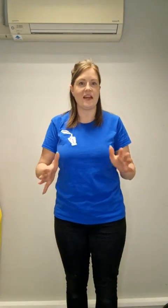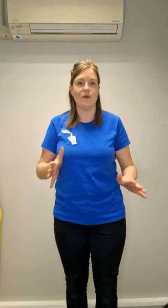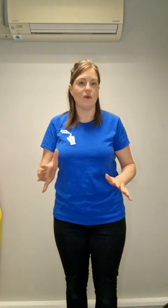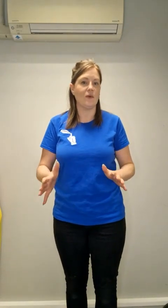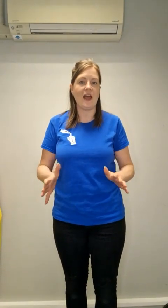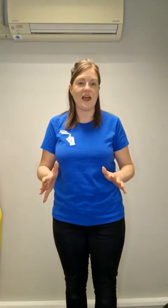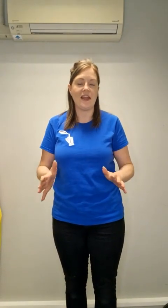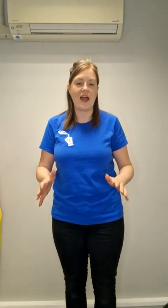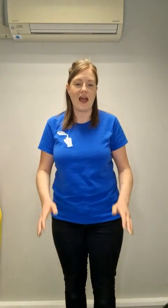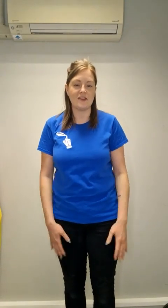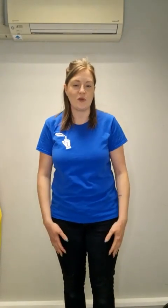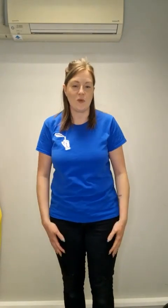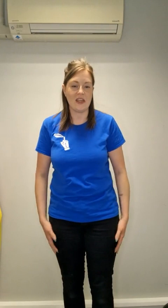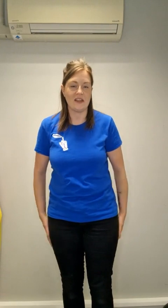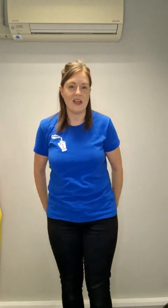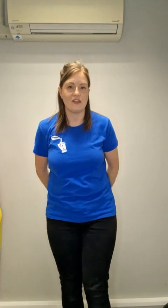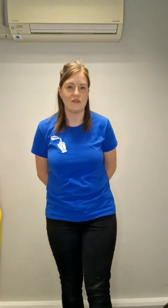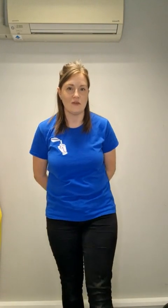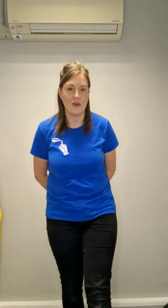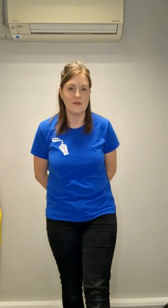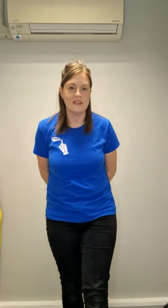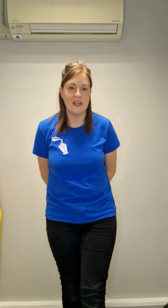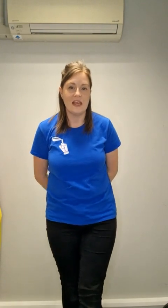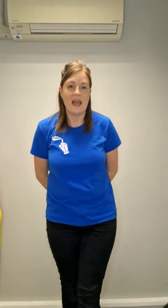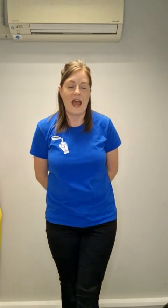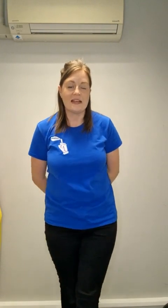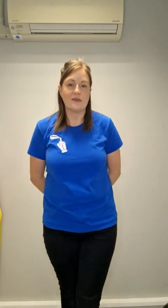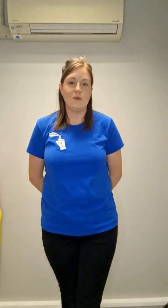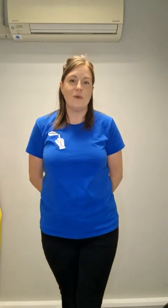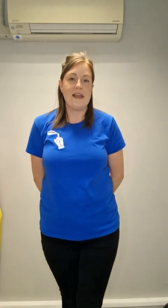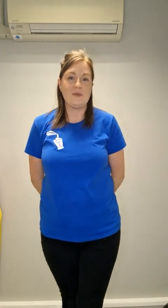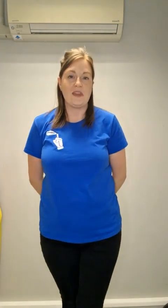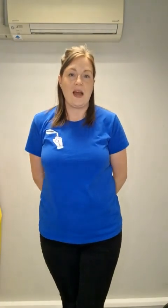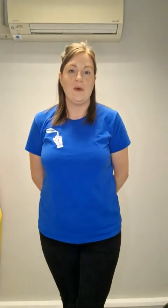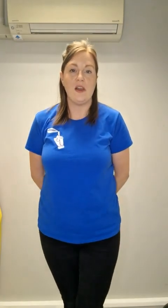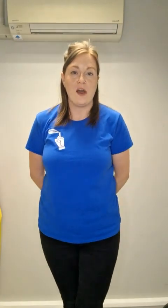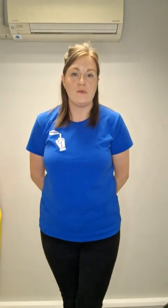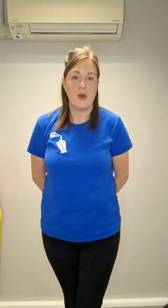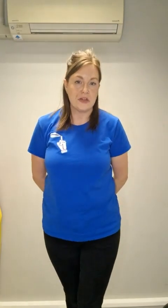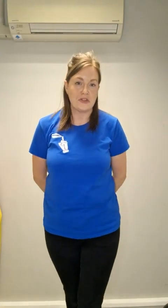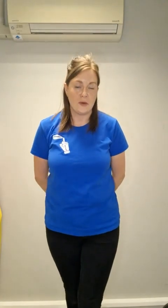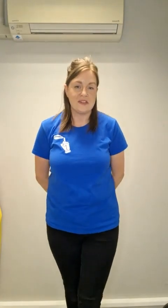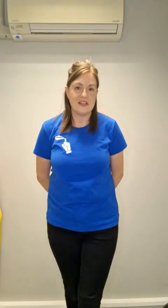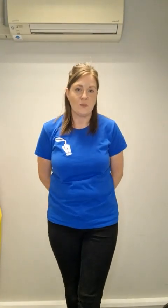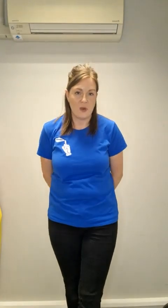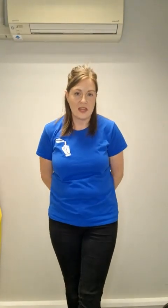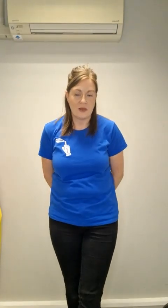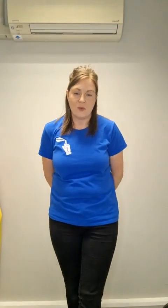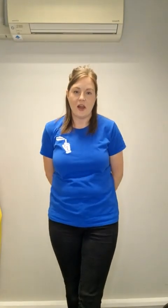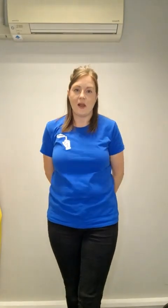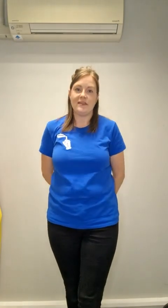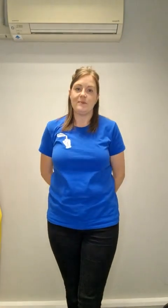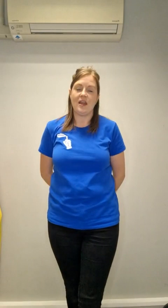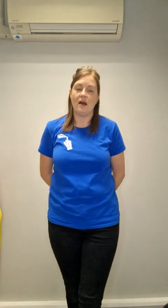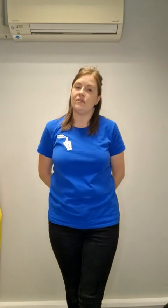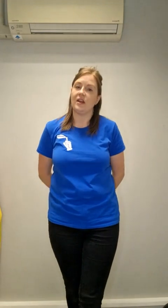all okay and we can get through those. As always with our live workshops this week, we are going to be covering